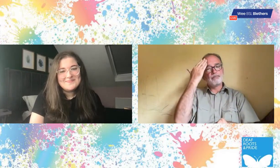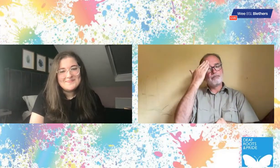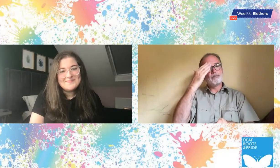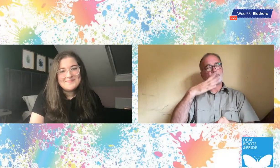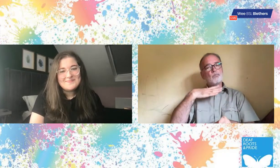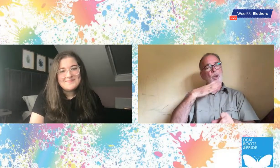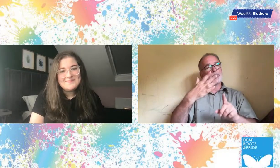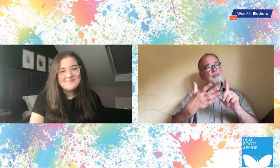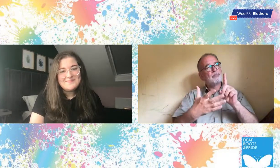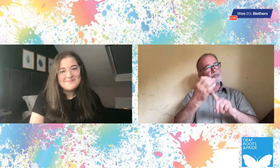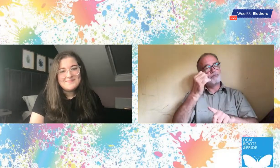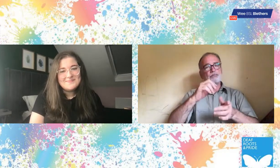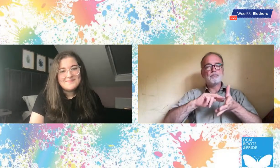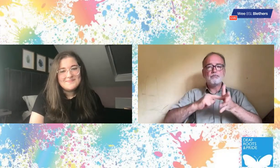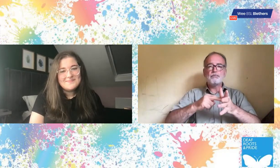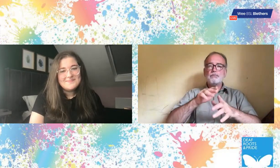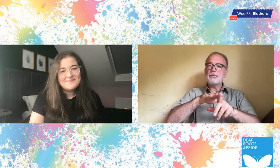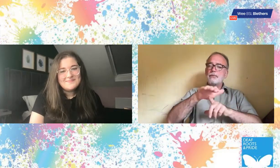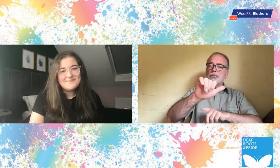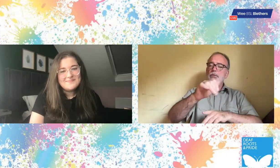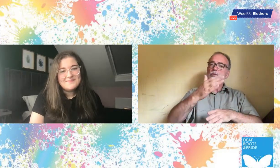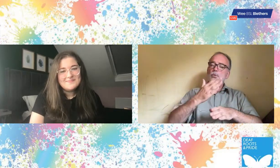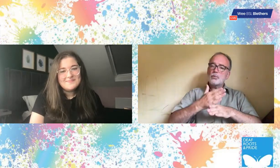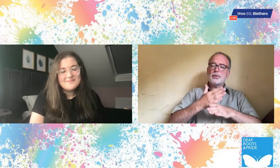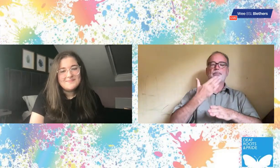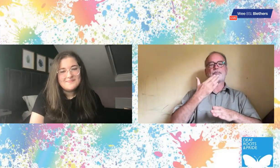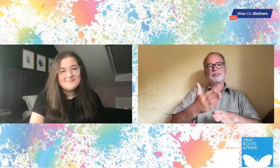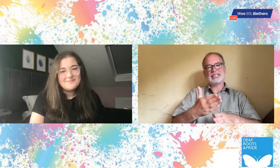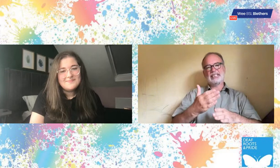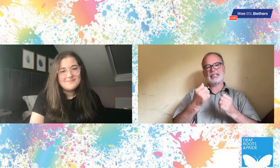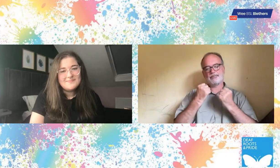I think the important thing for young people is, if you have a